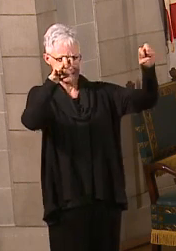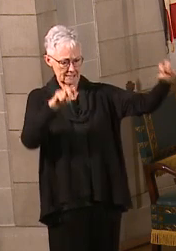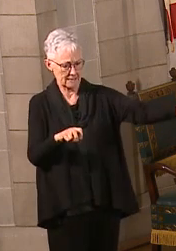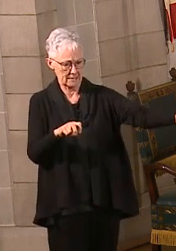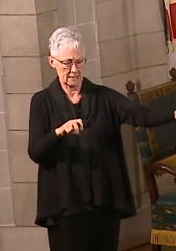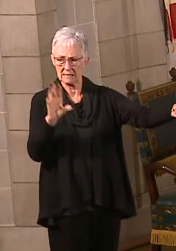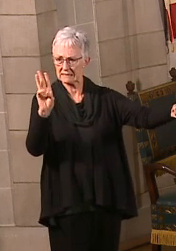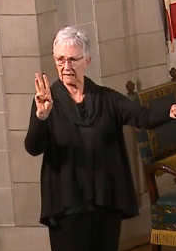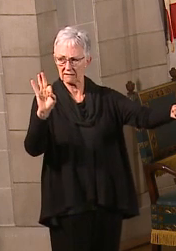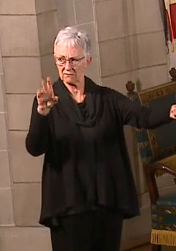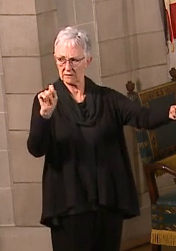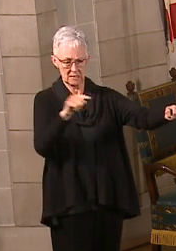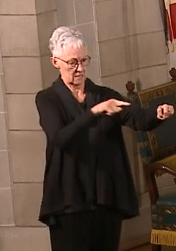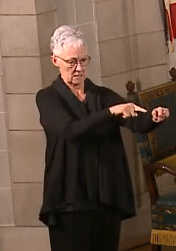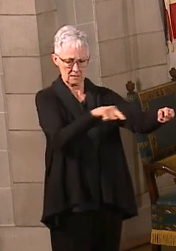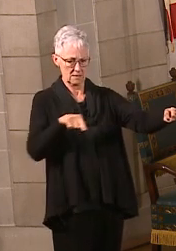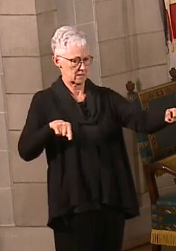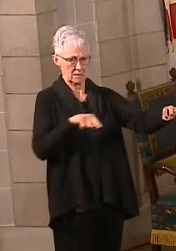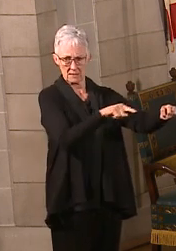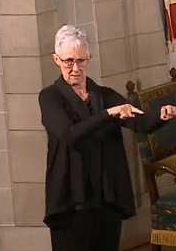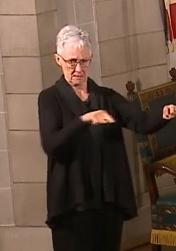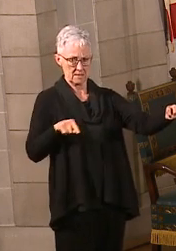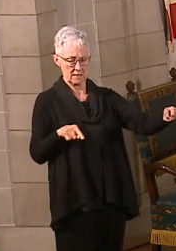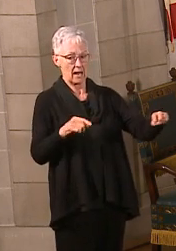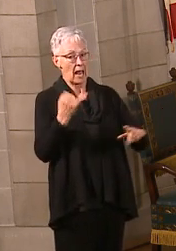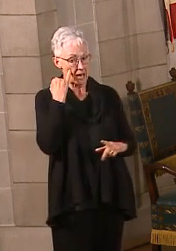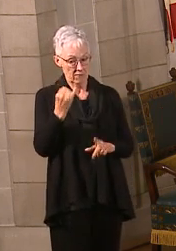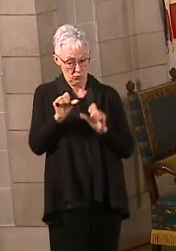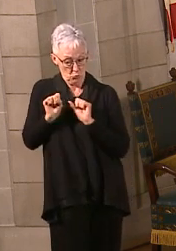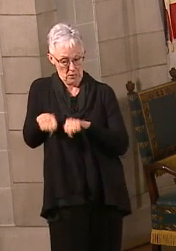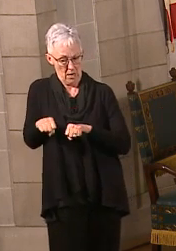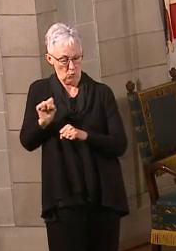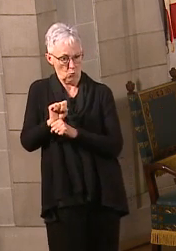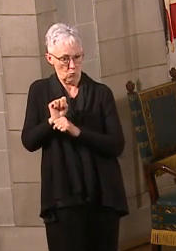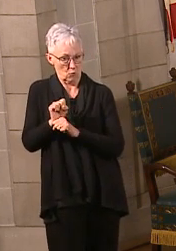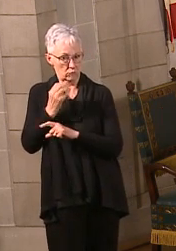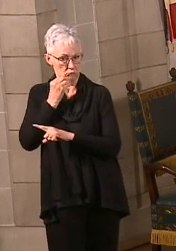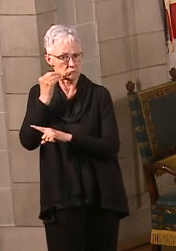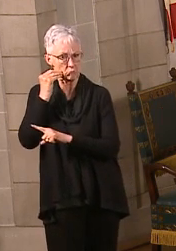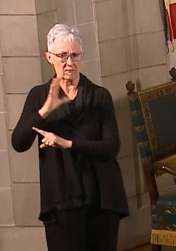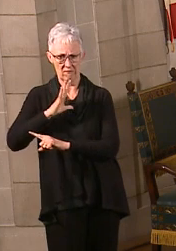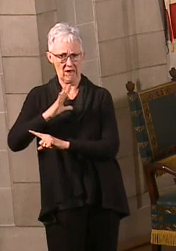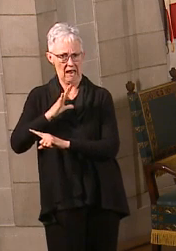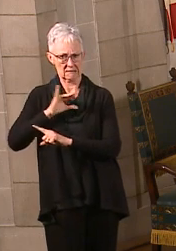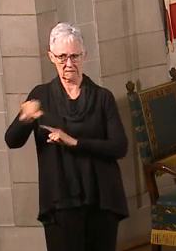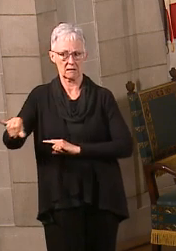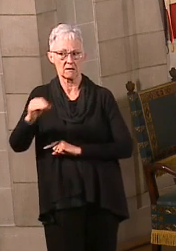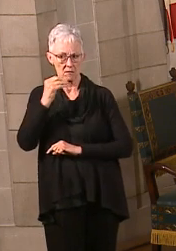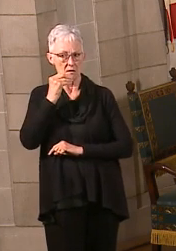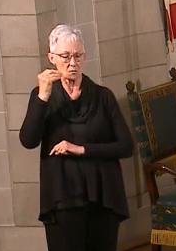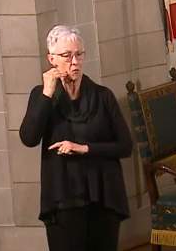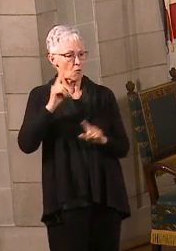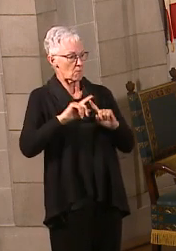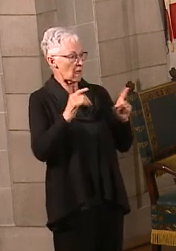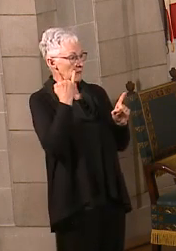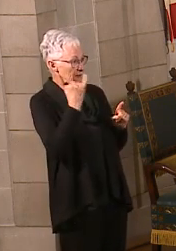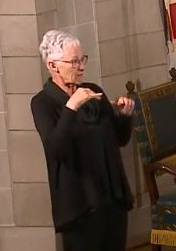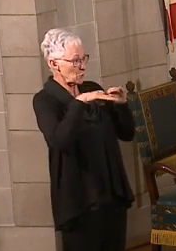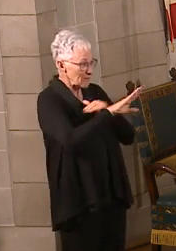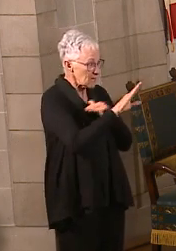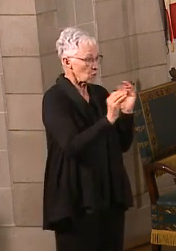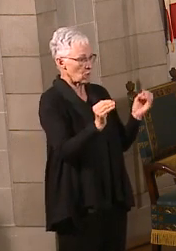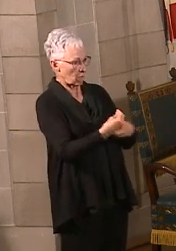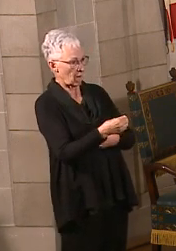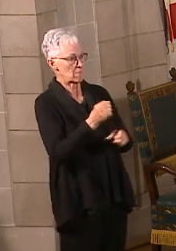socially distance if you're going into the office, keeping that 6-foot distance from people whenever possible. We want to focus on home and